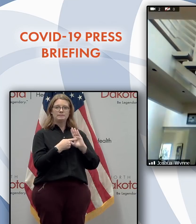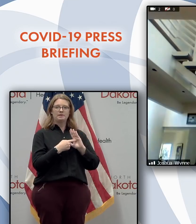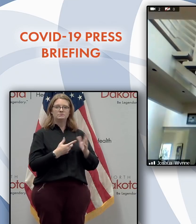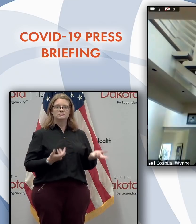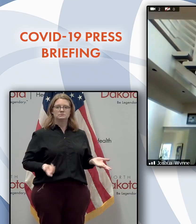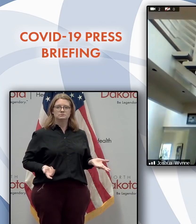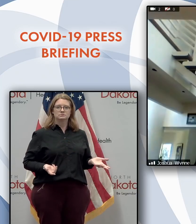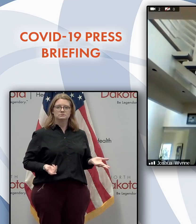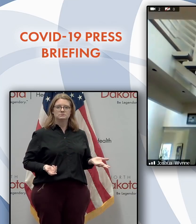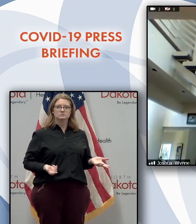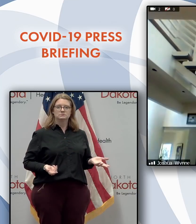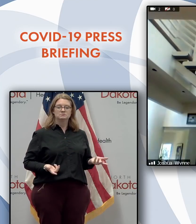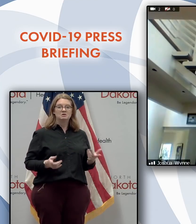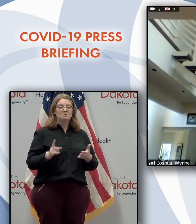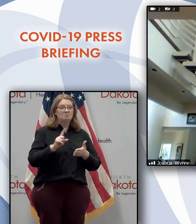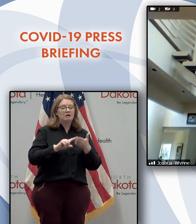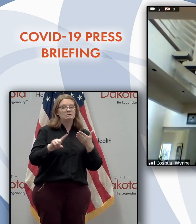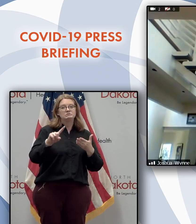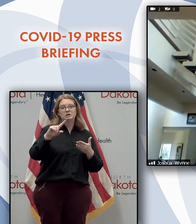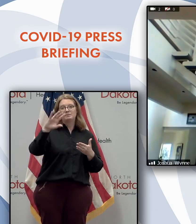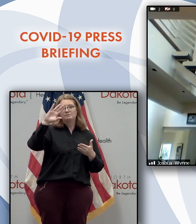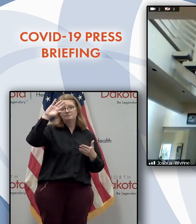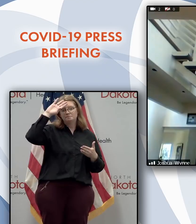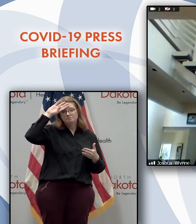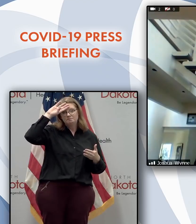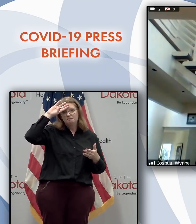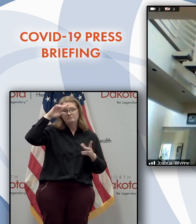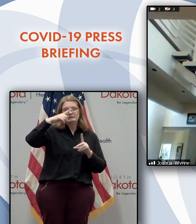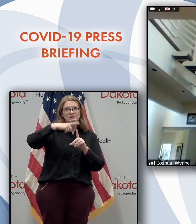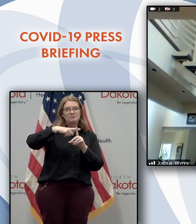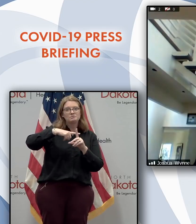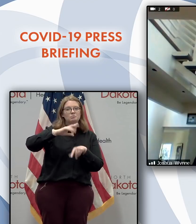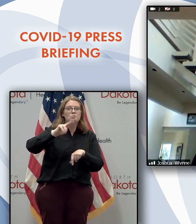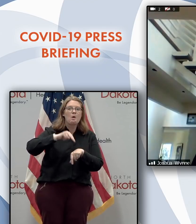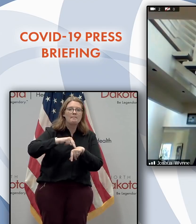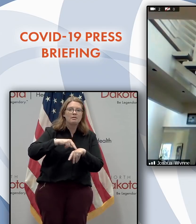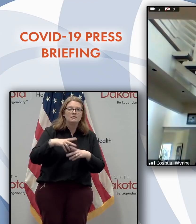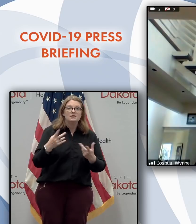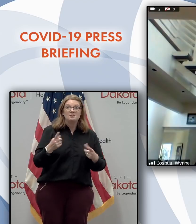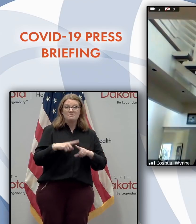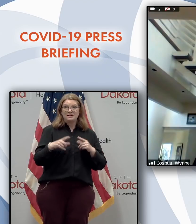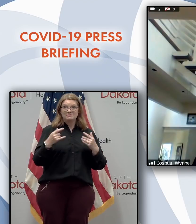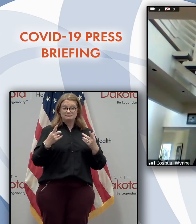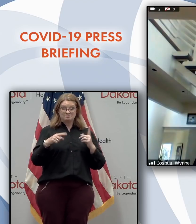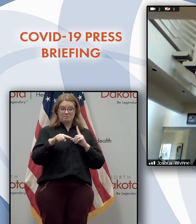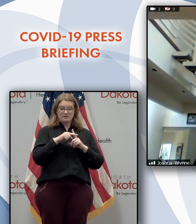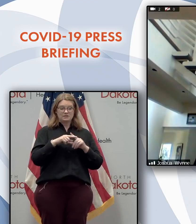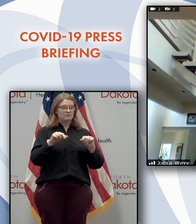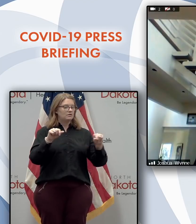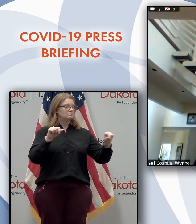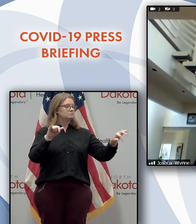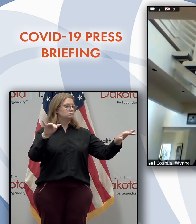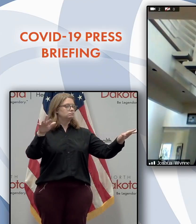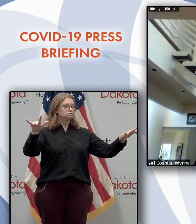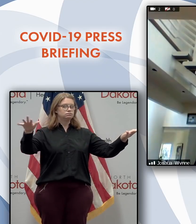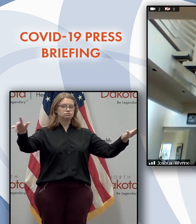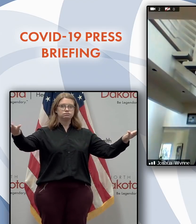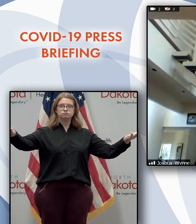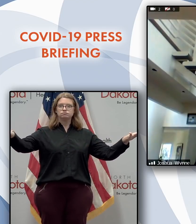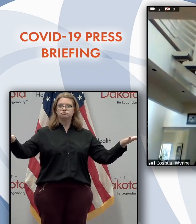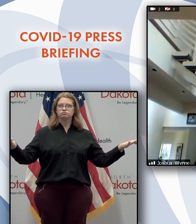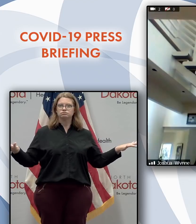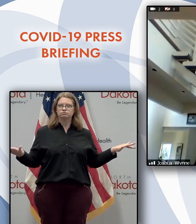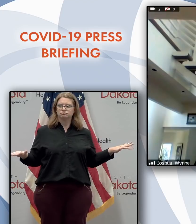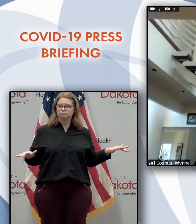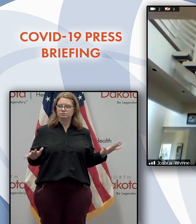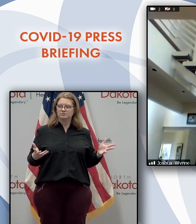So we can check their temperature and the temperature will be normal. And we talk to them and they won't have symptoms, and yet